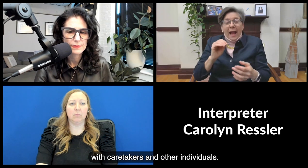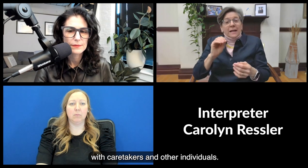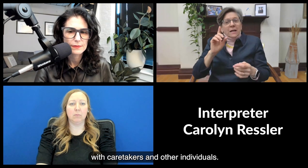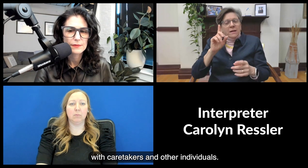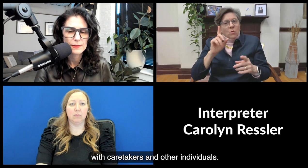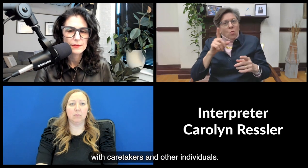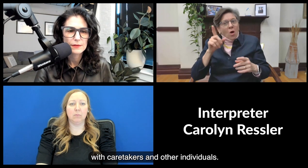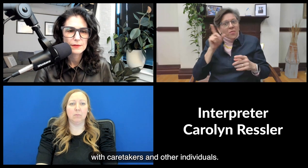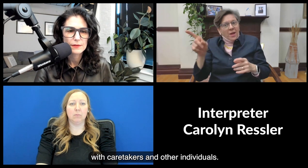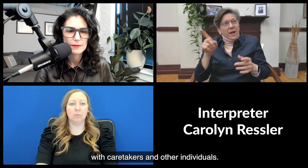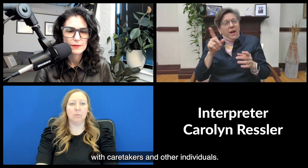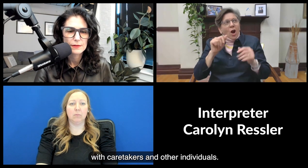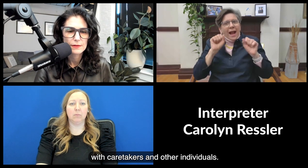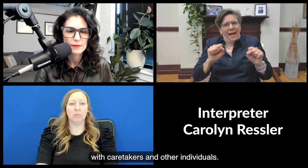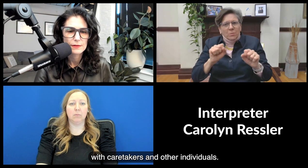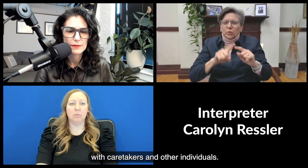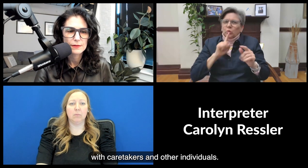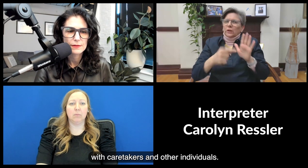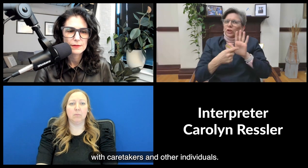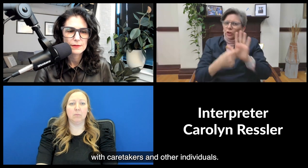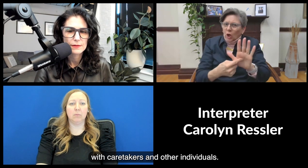caretakers and other individuals.